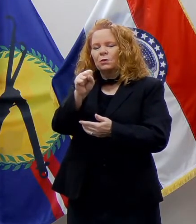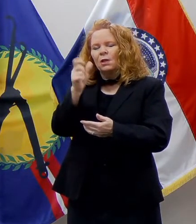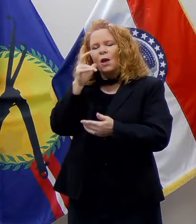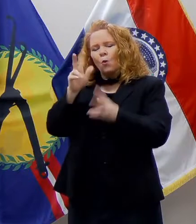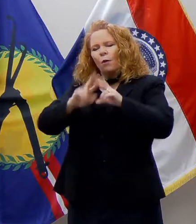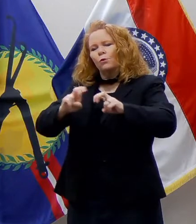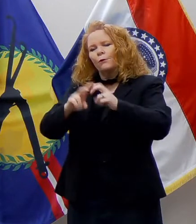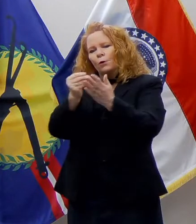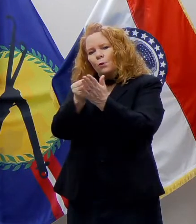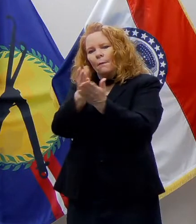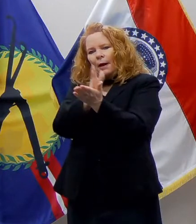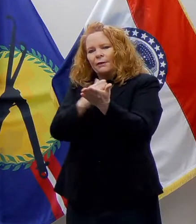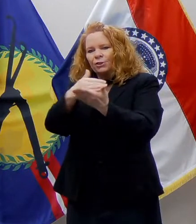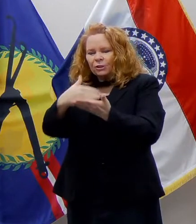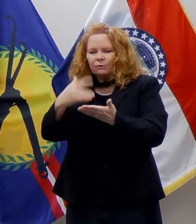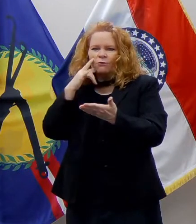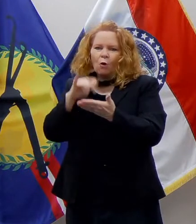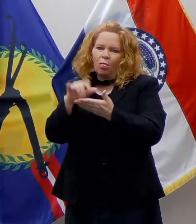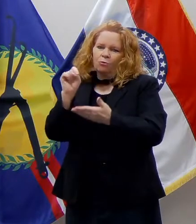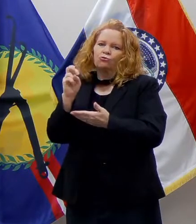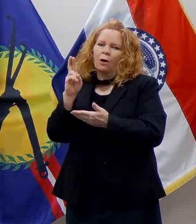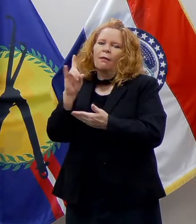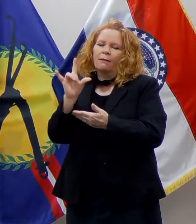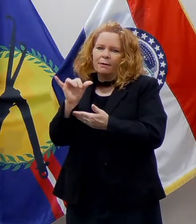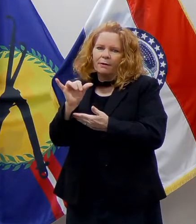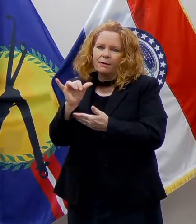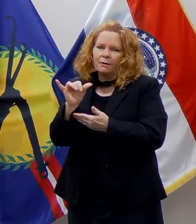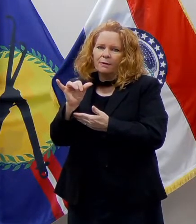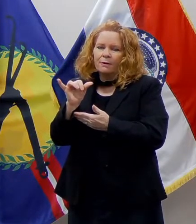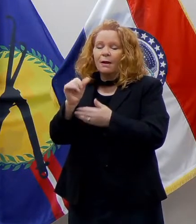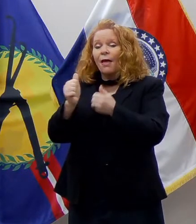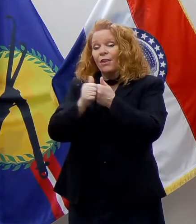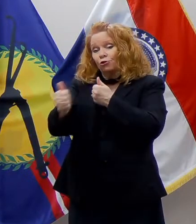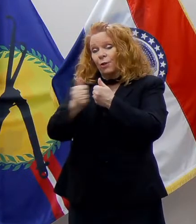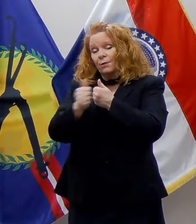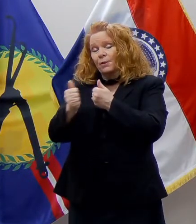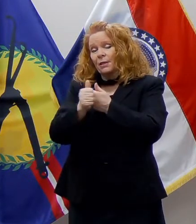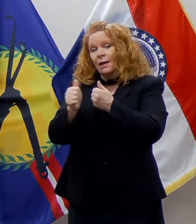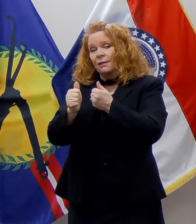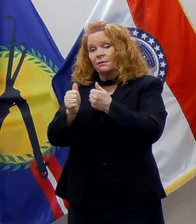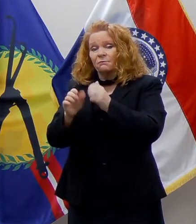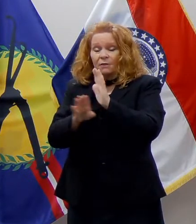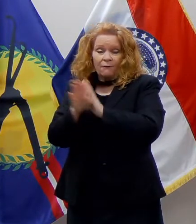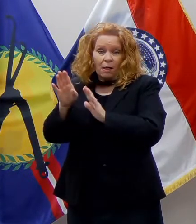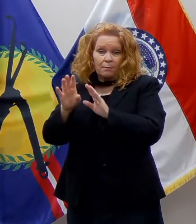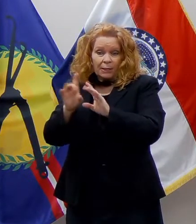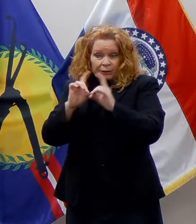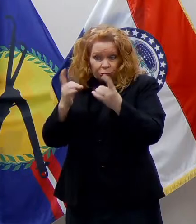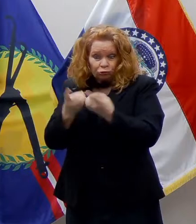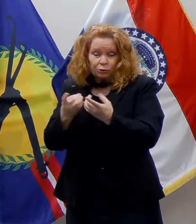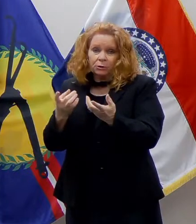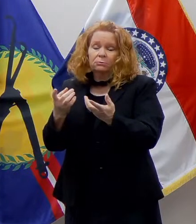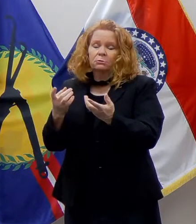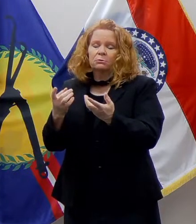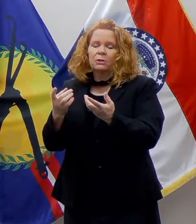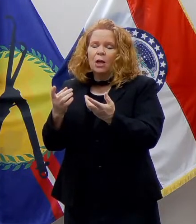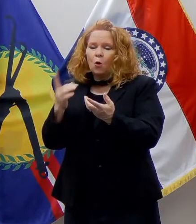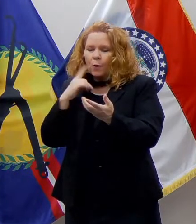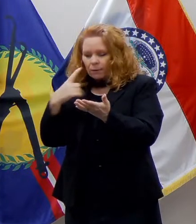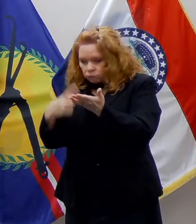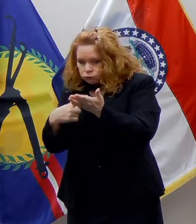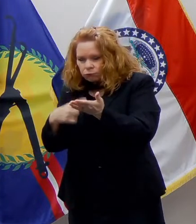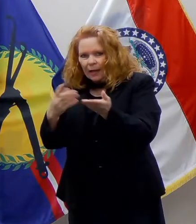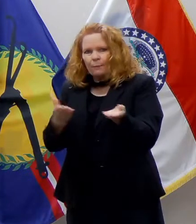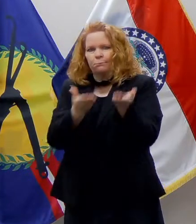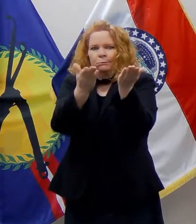of the Trolley Transportation Development District, and will present a plan to the board for